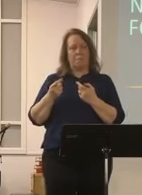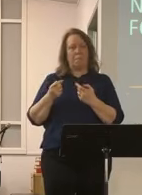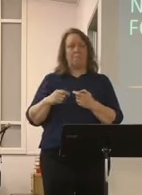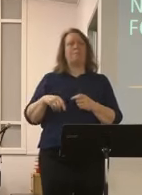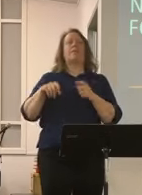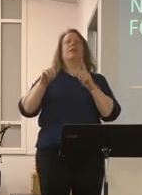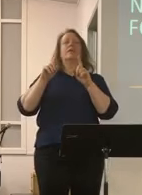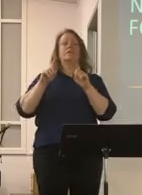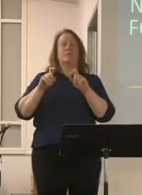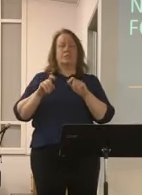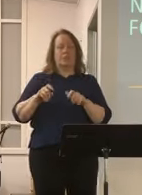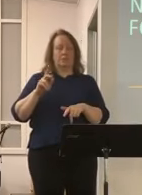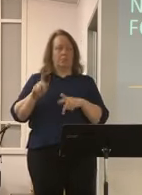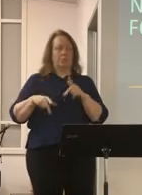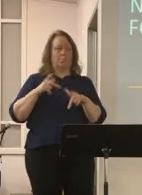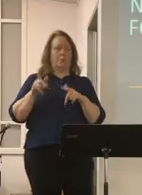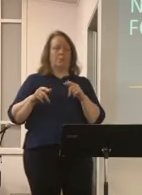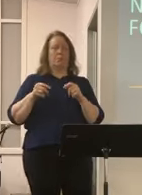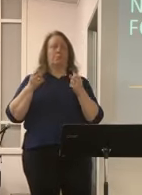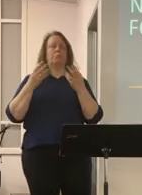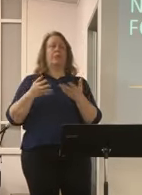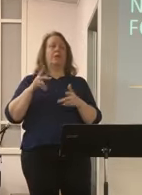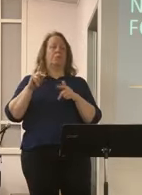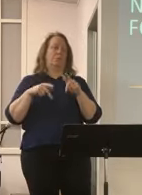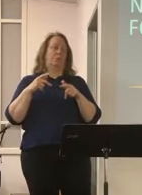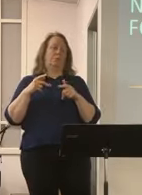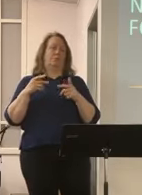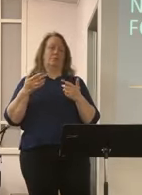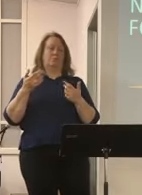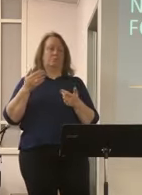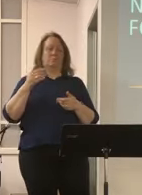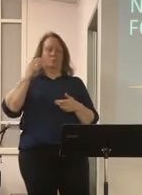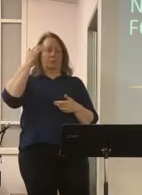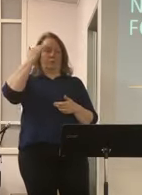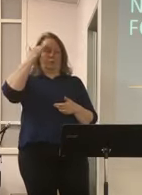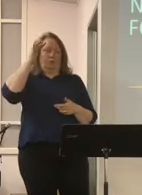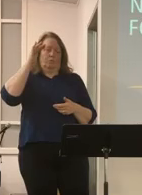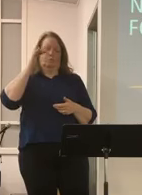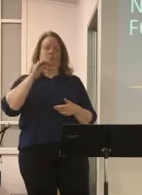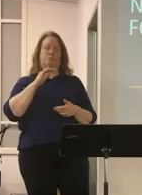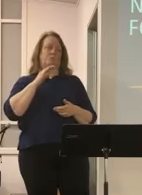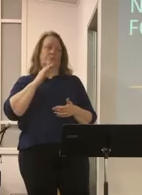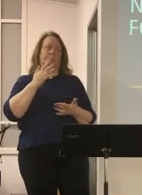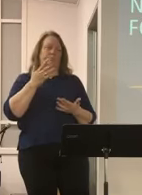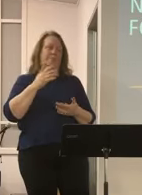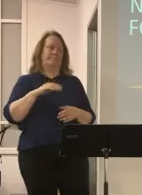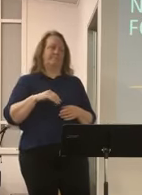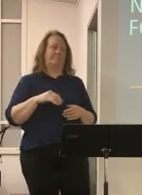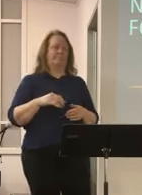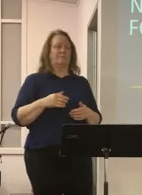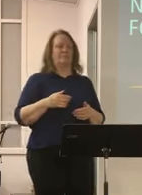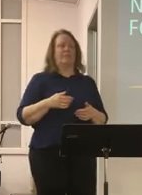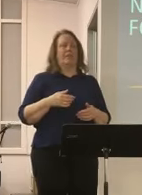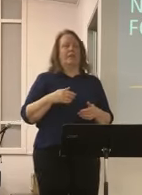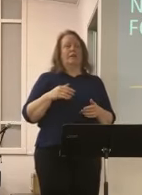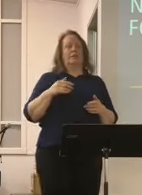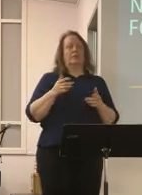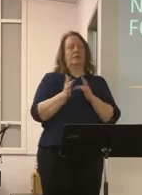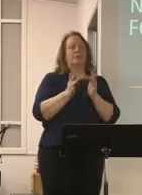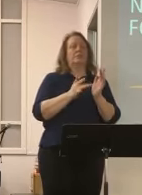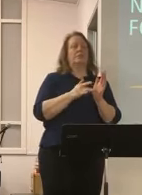That's a question that a lot of people don't even know how to answer. You see, Jesus said, and John the Baptist